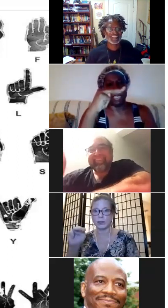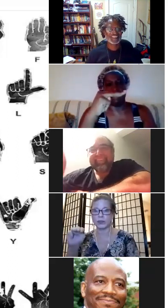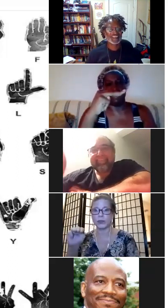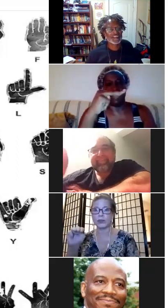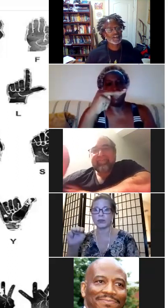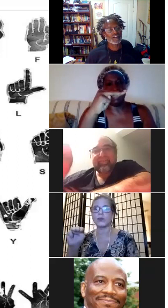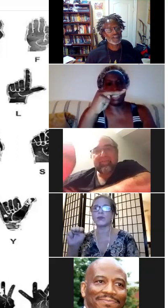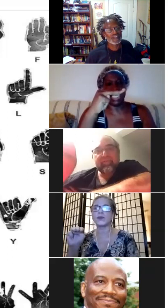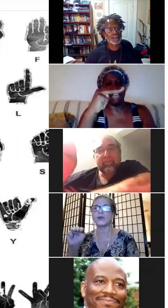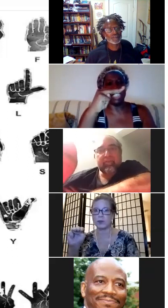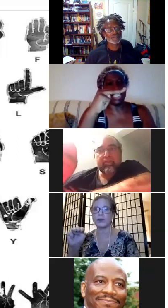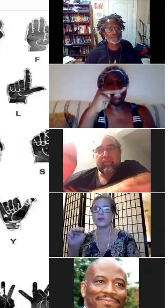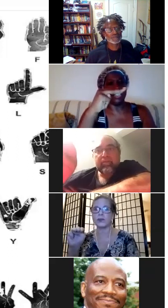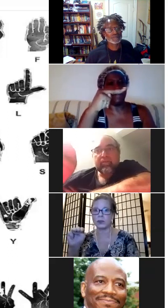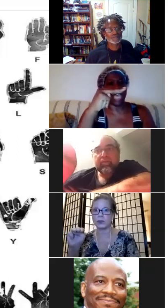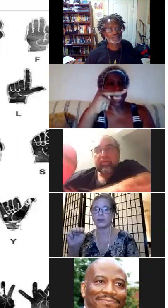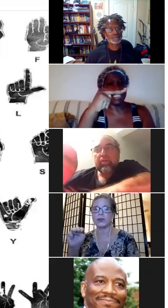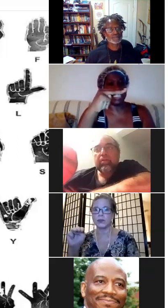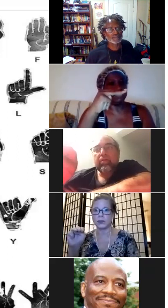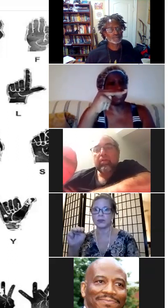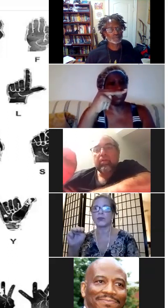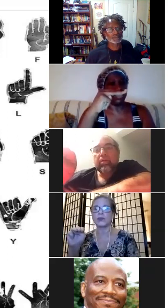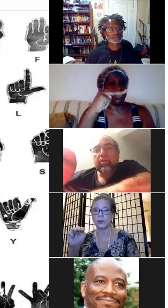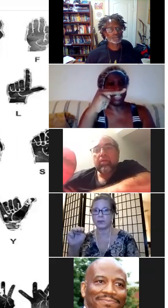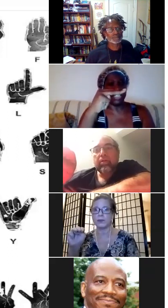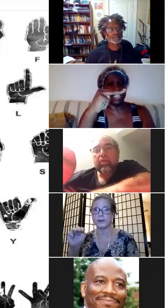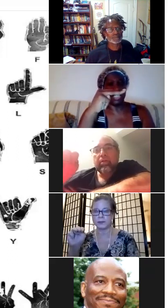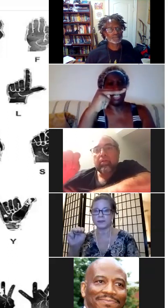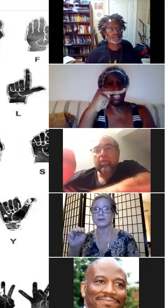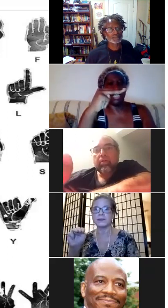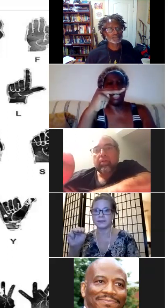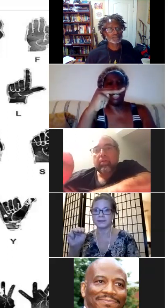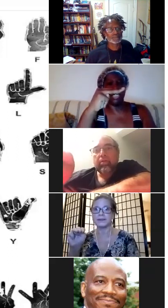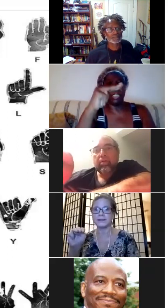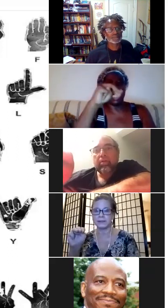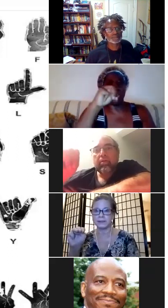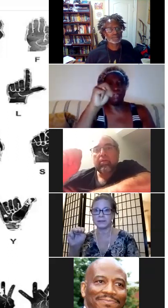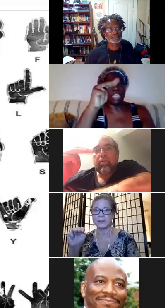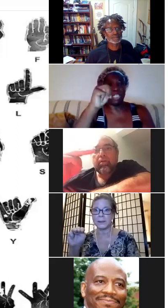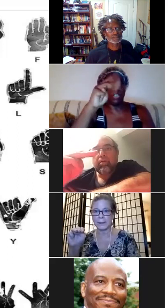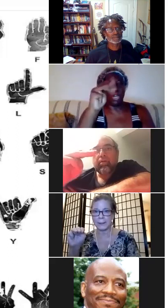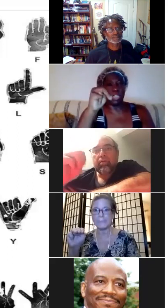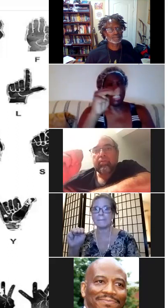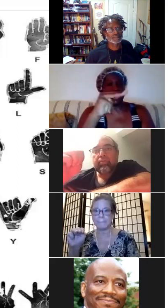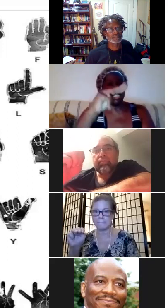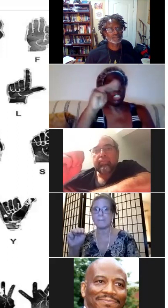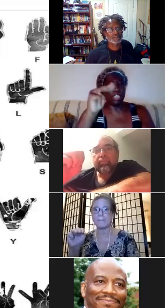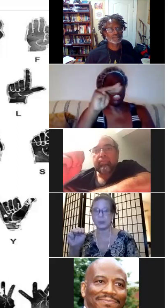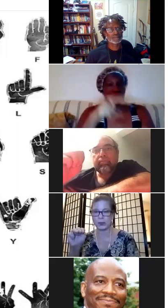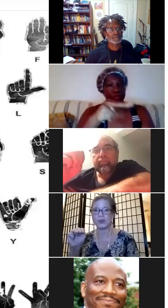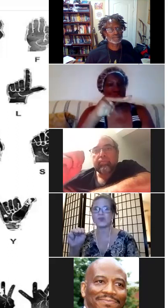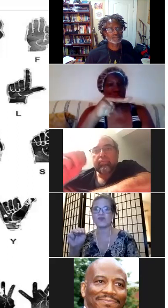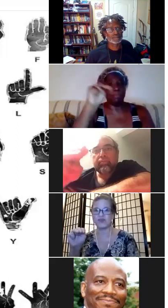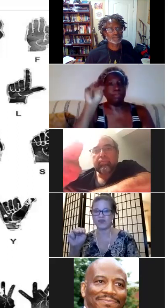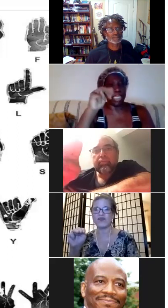interpreter's M because they have to sign so fast to keep up with the words. They don't have time to do all this. You know, they'll